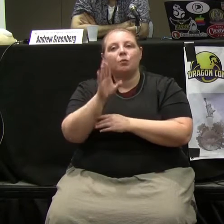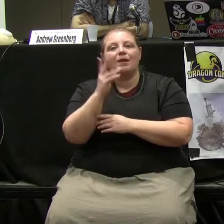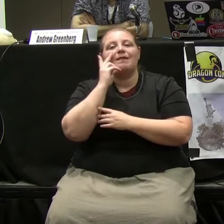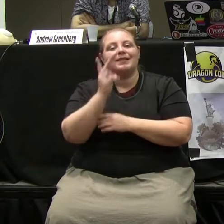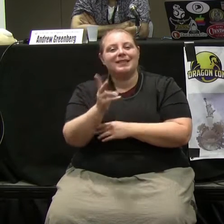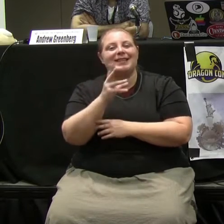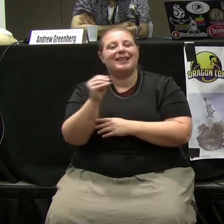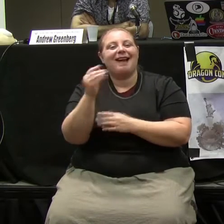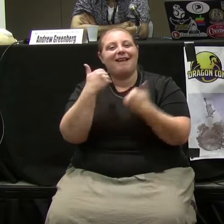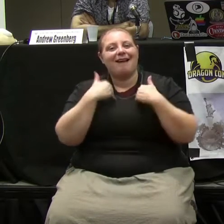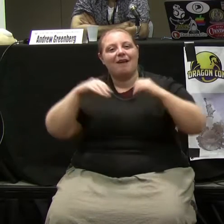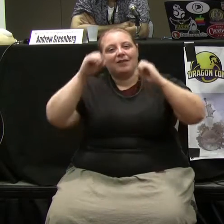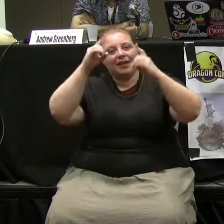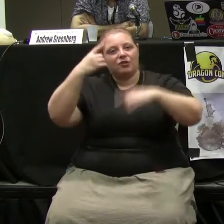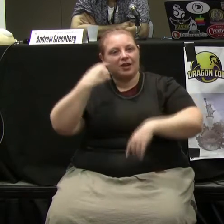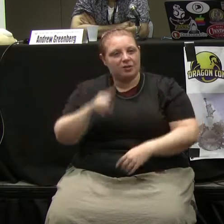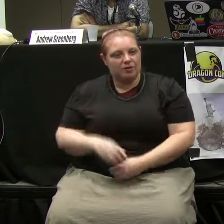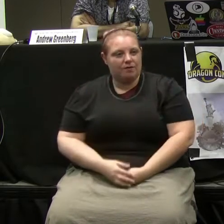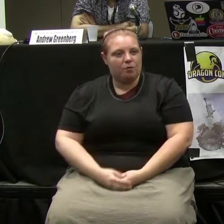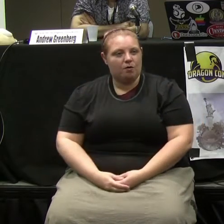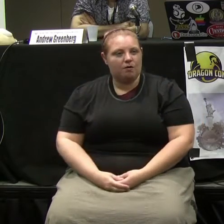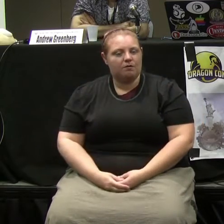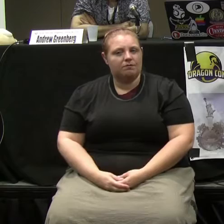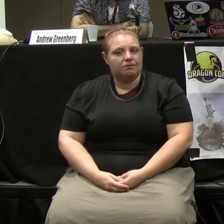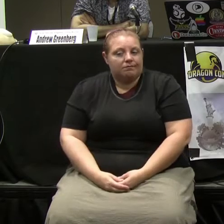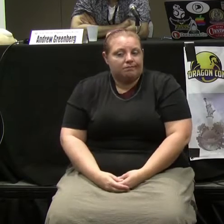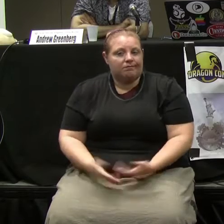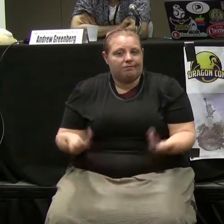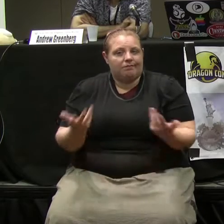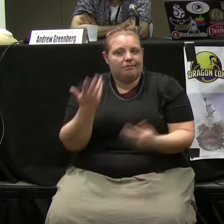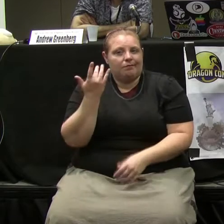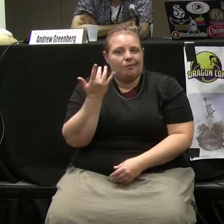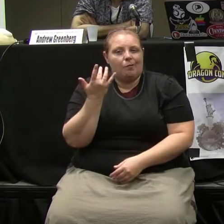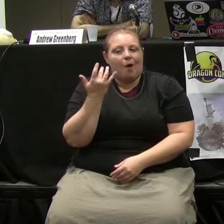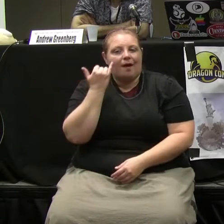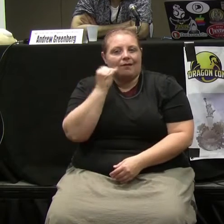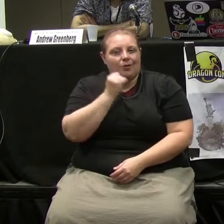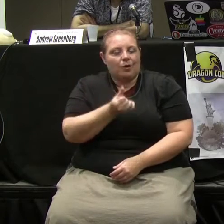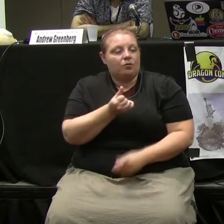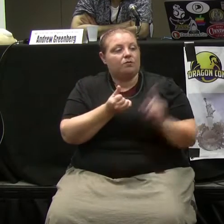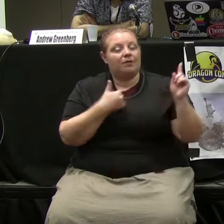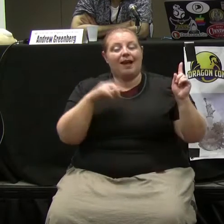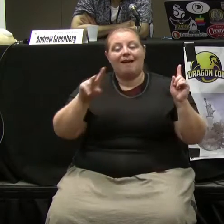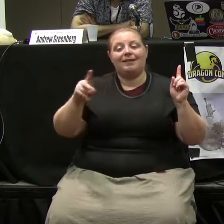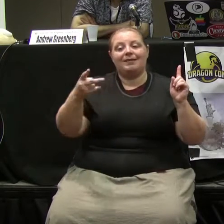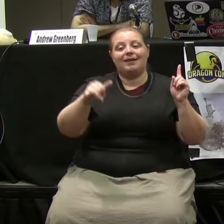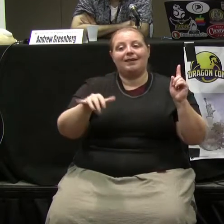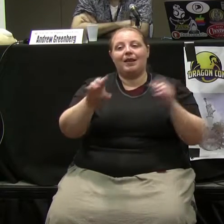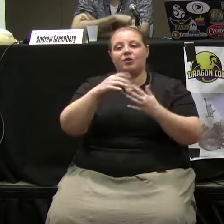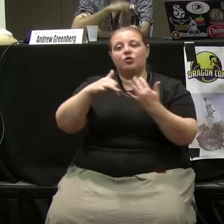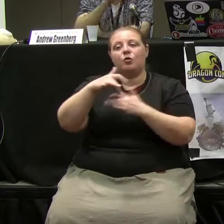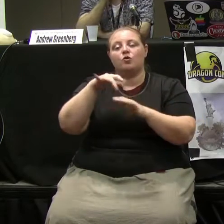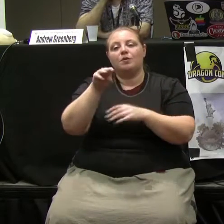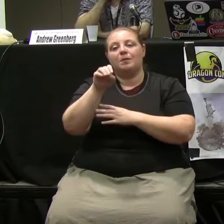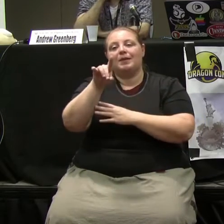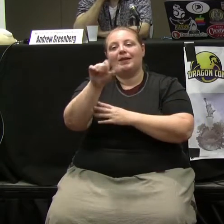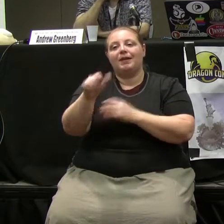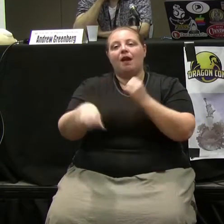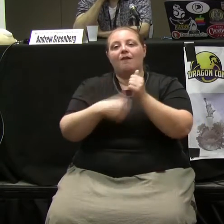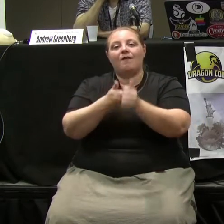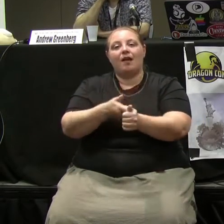and be educated on, because otherwise, why? I second the social media following of